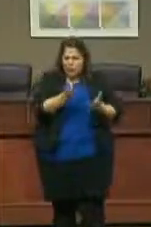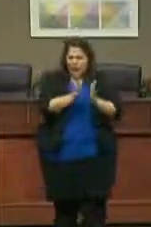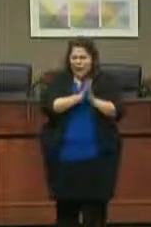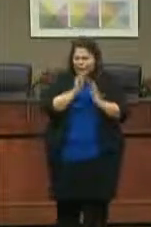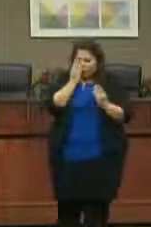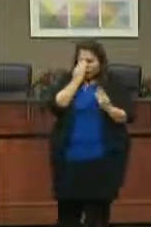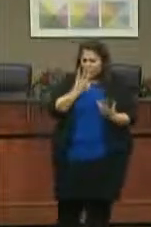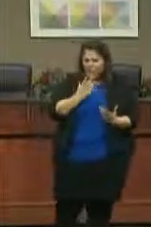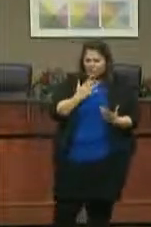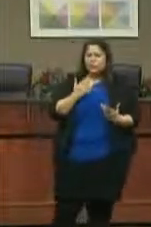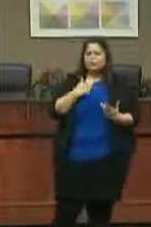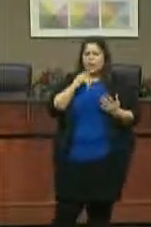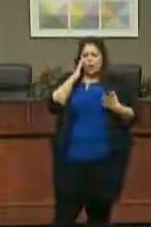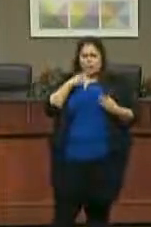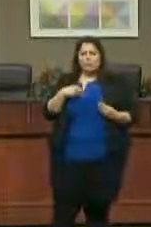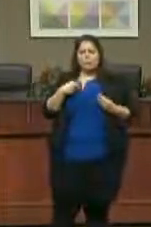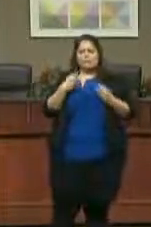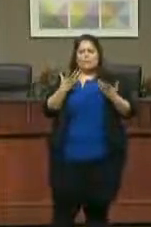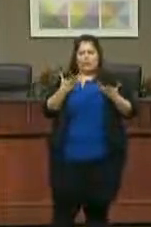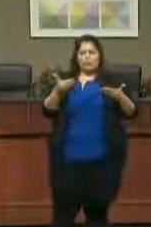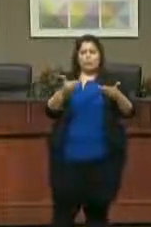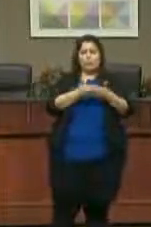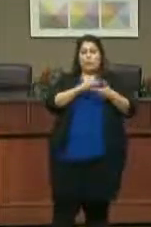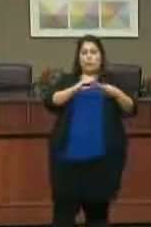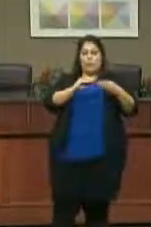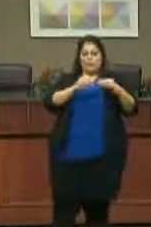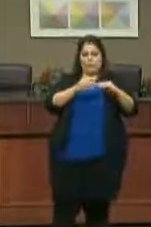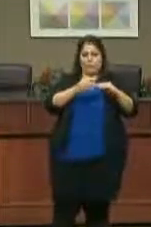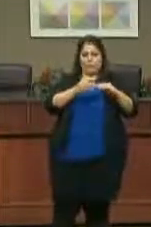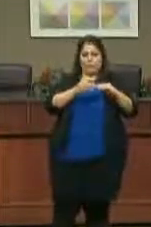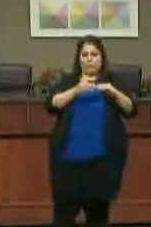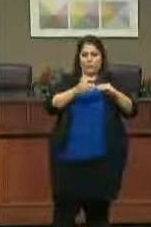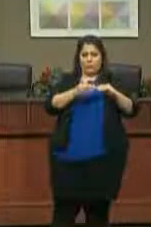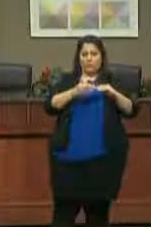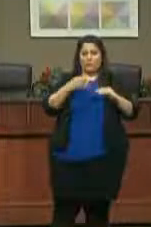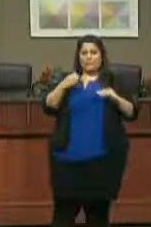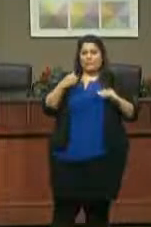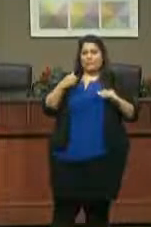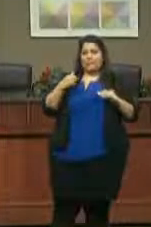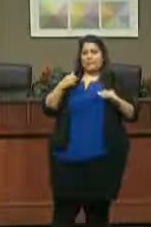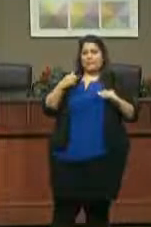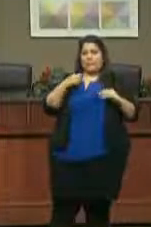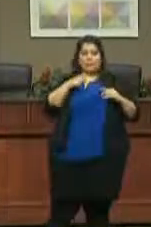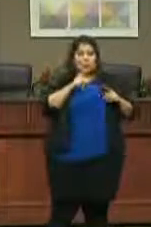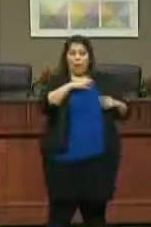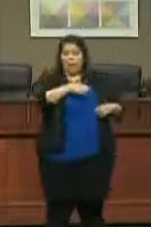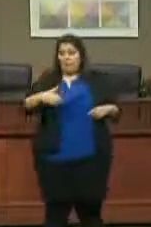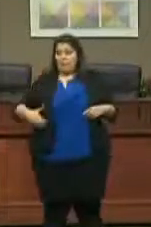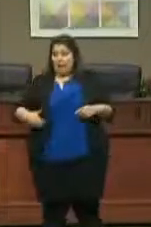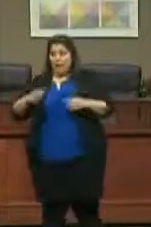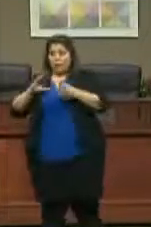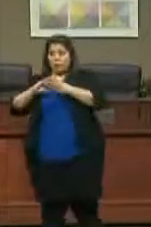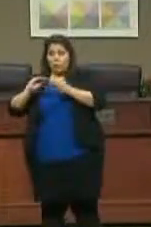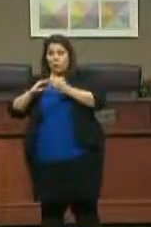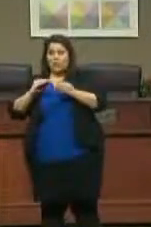you with new numbers that I got it while I was talking. While the mayor was talking, I got the new